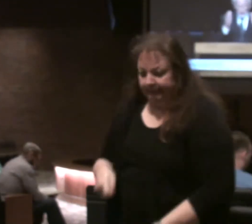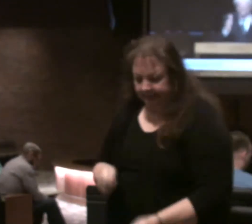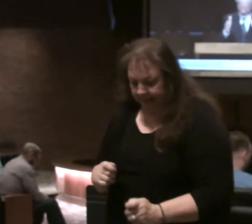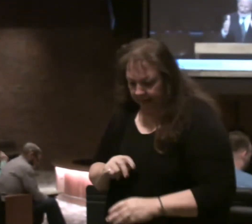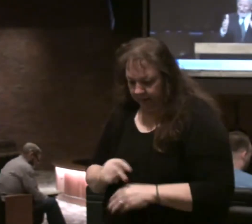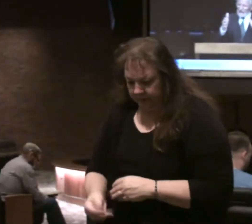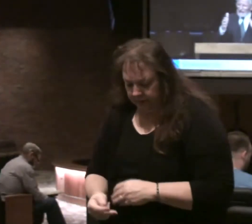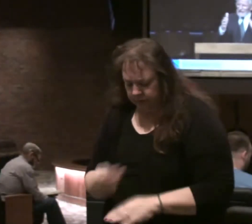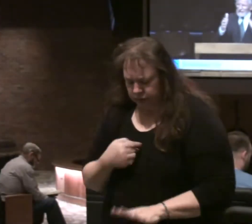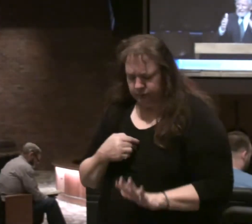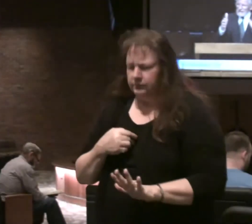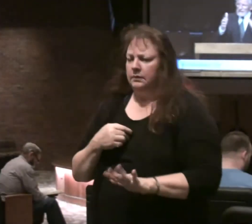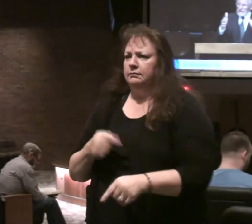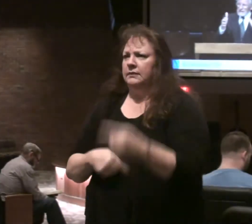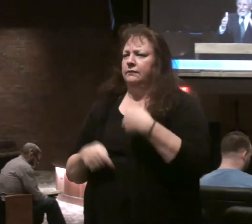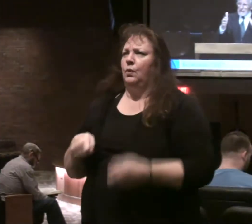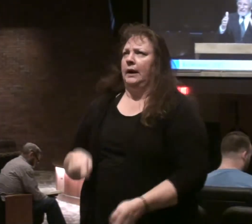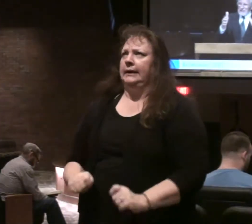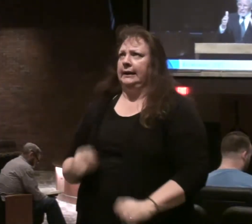So think